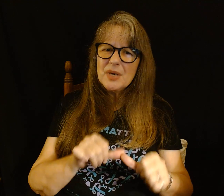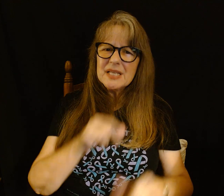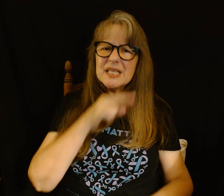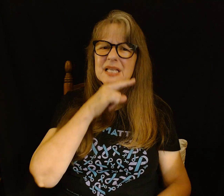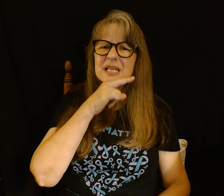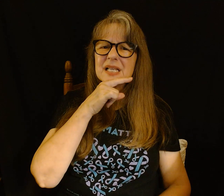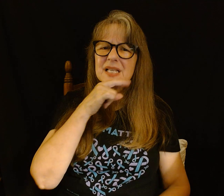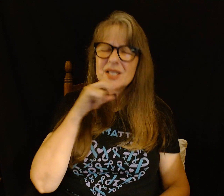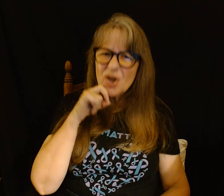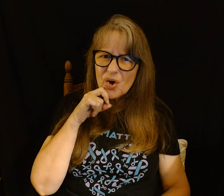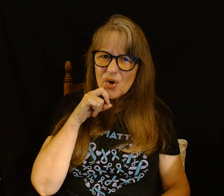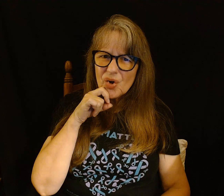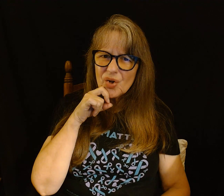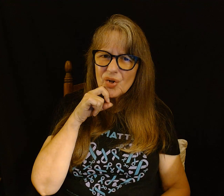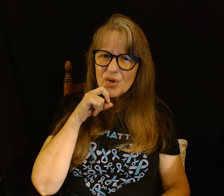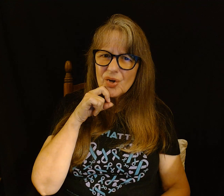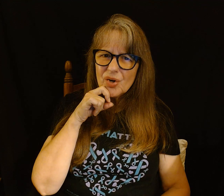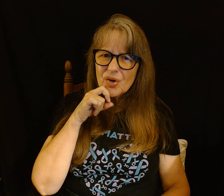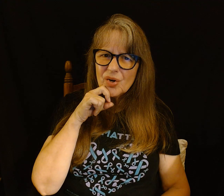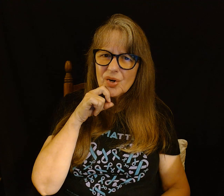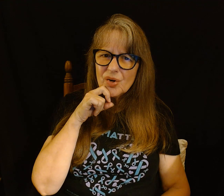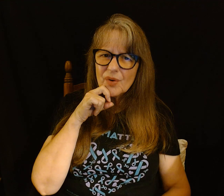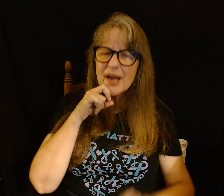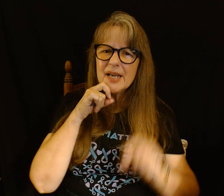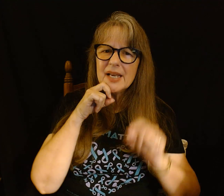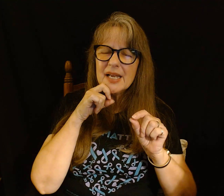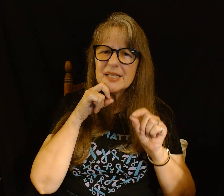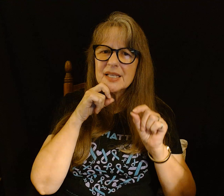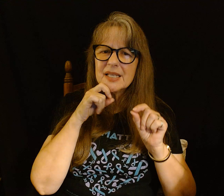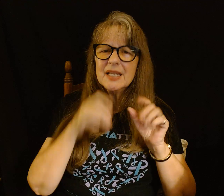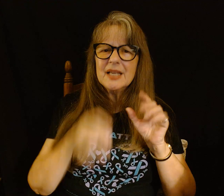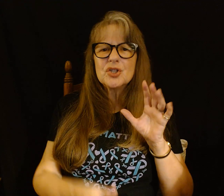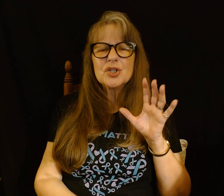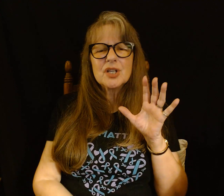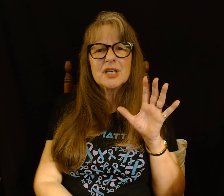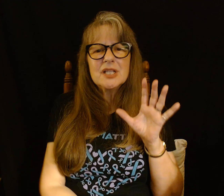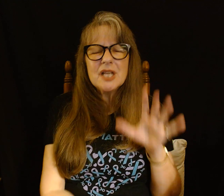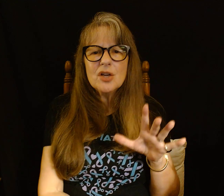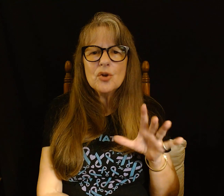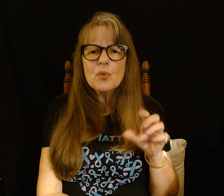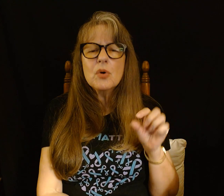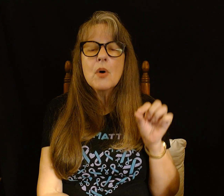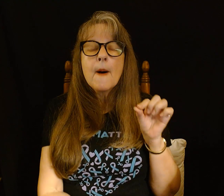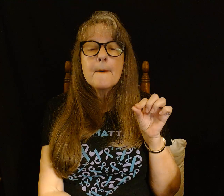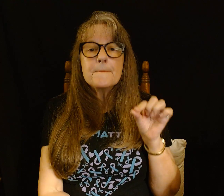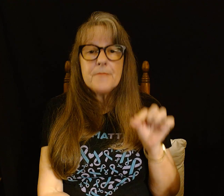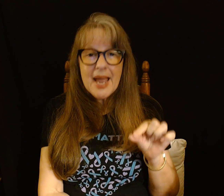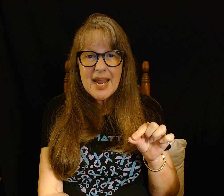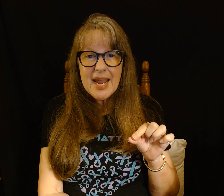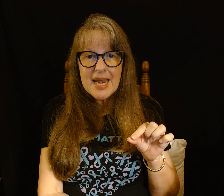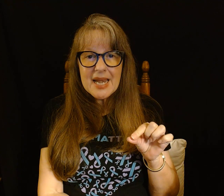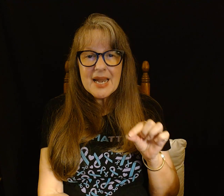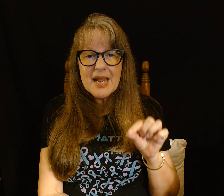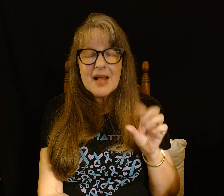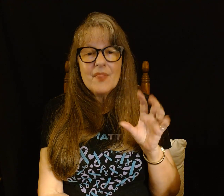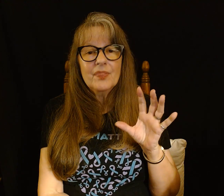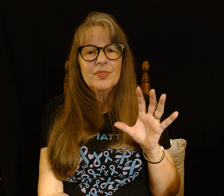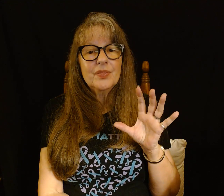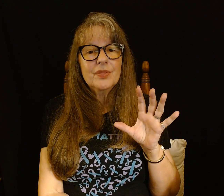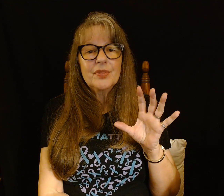continuous dull, right? It's just a continual pain that